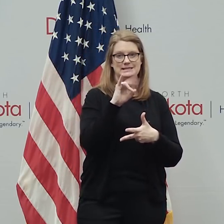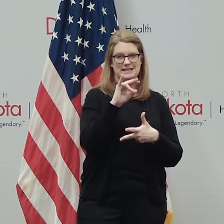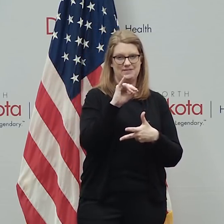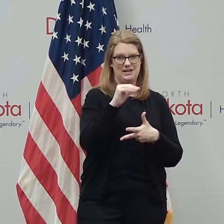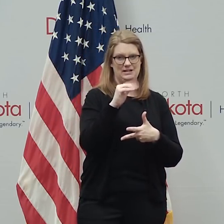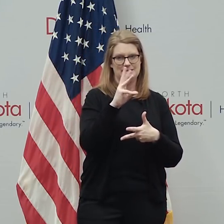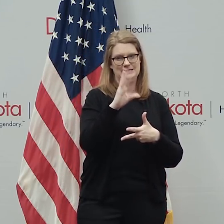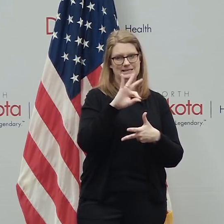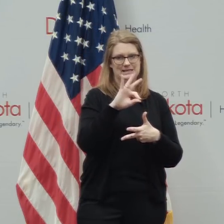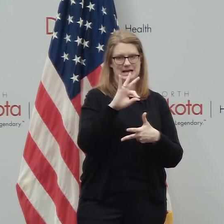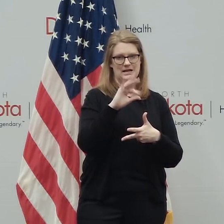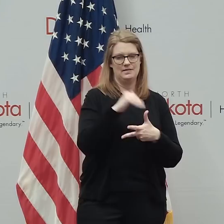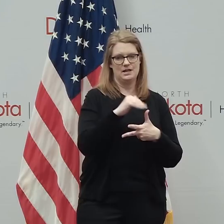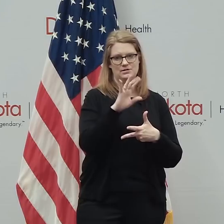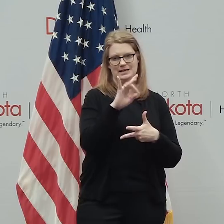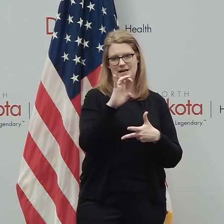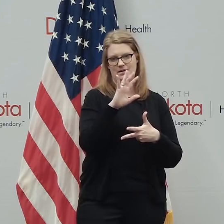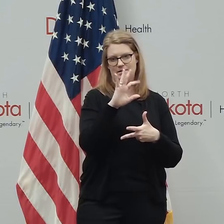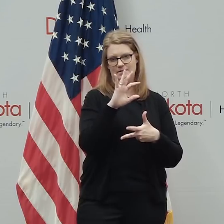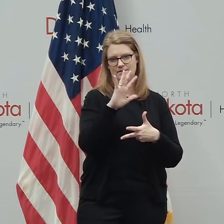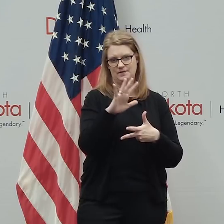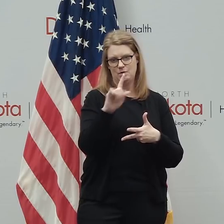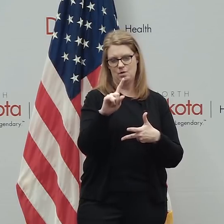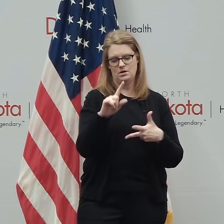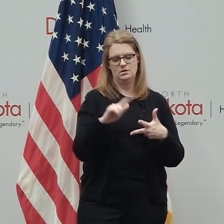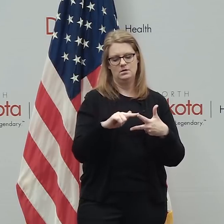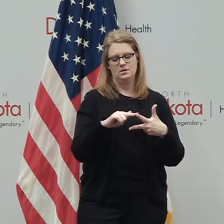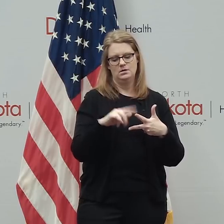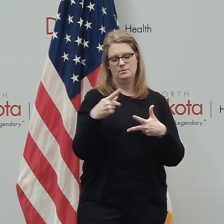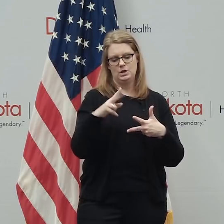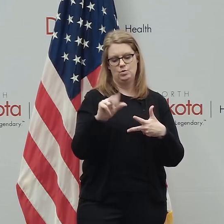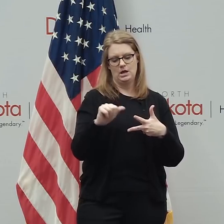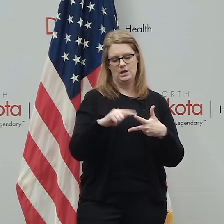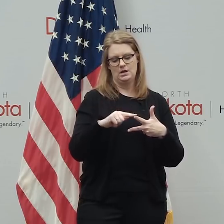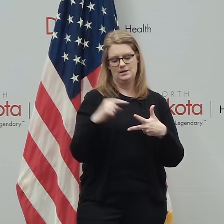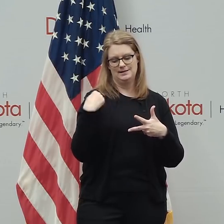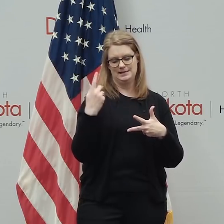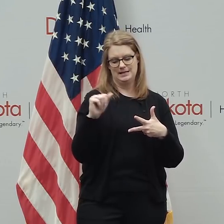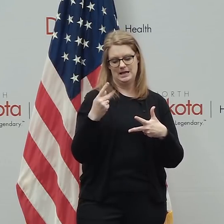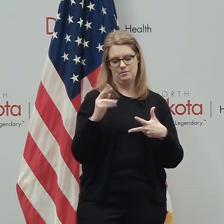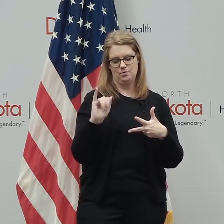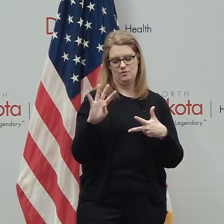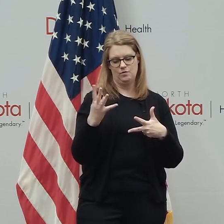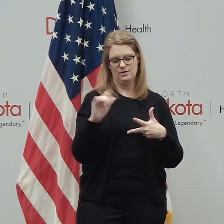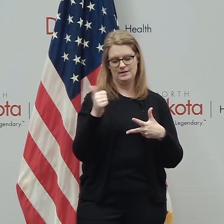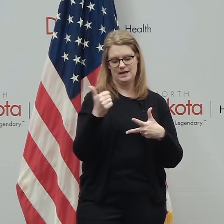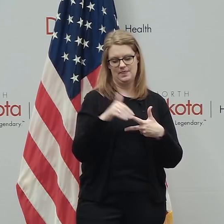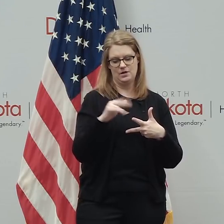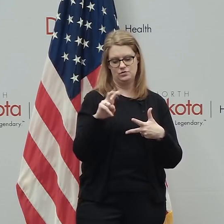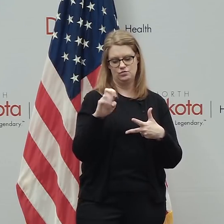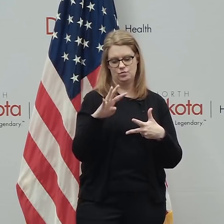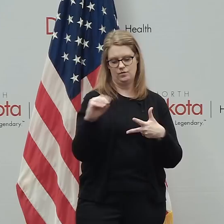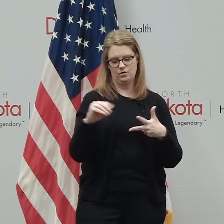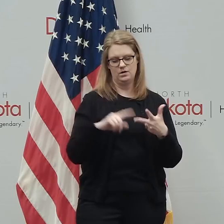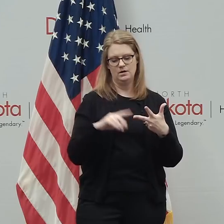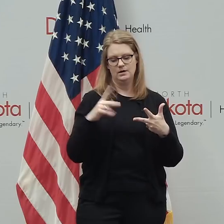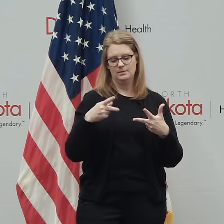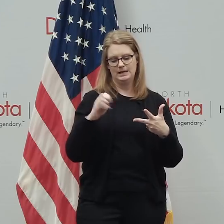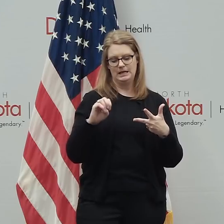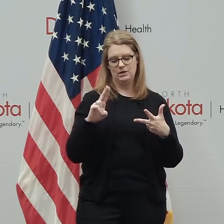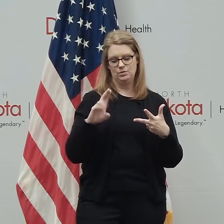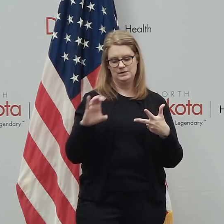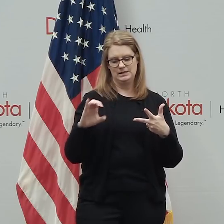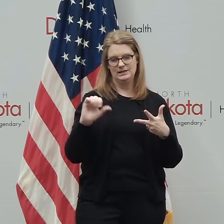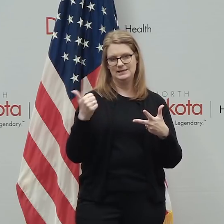70,000, 69,851. The PUA since April 4th, 10,240.